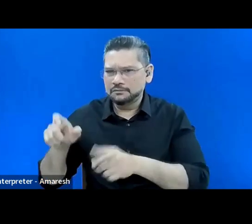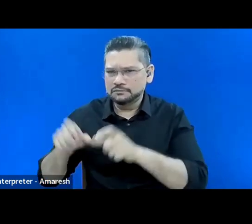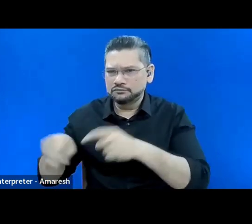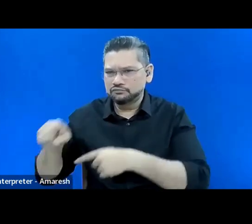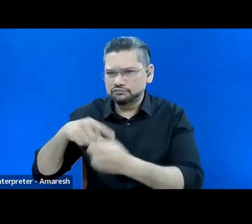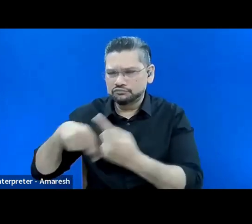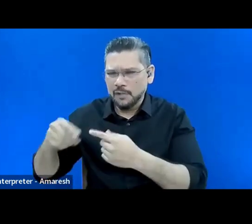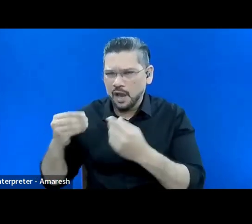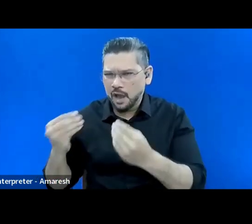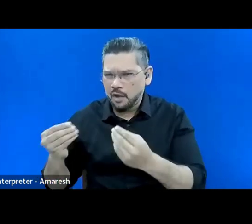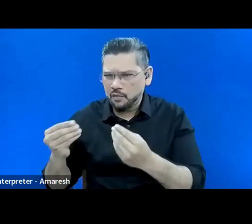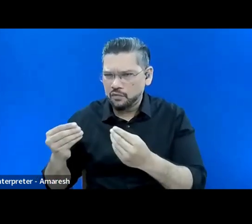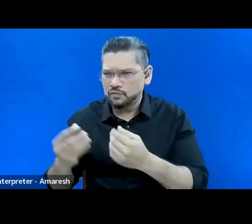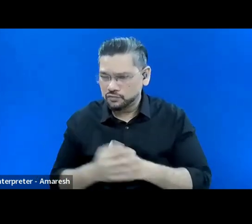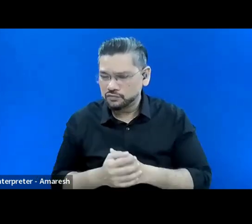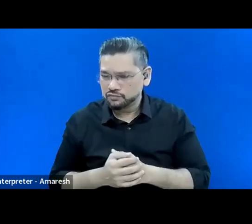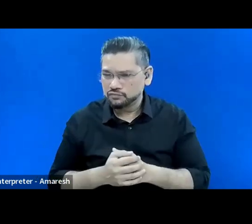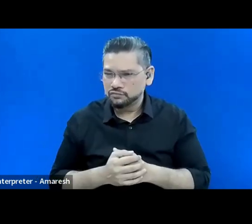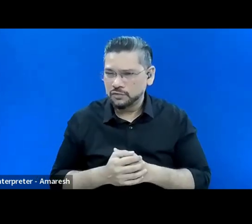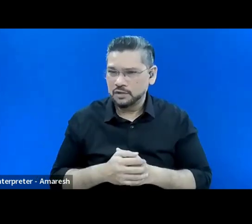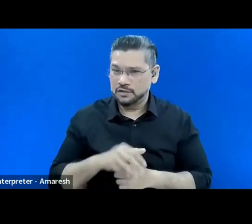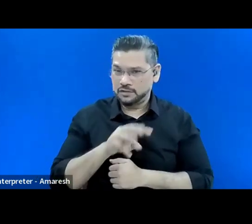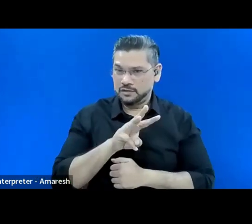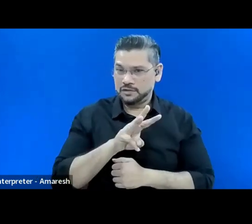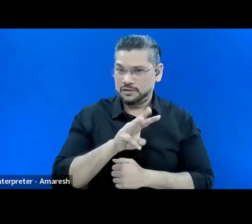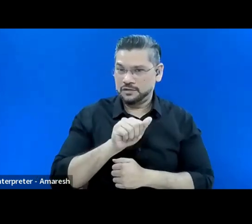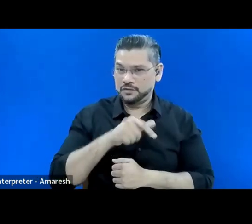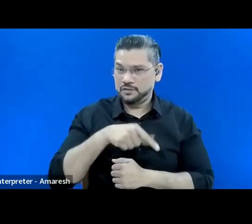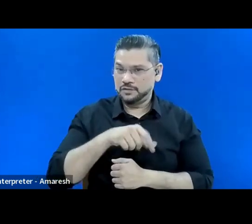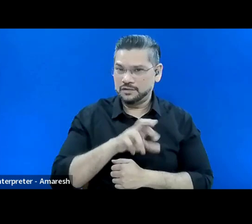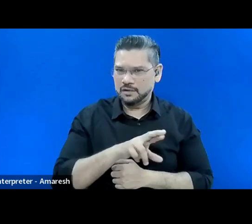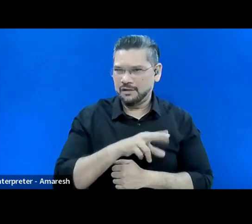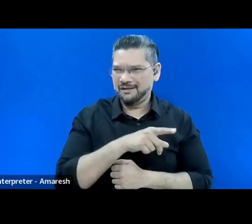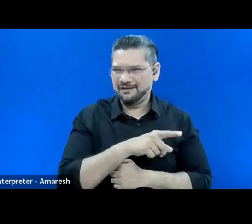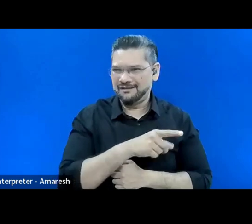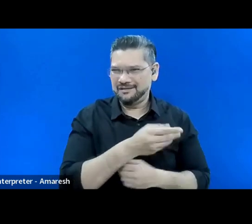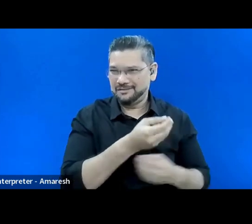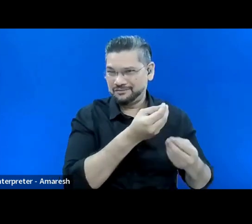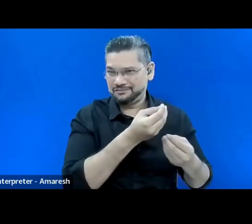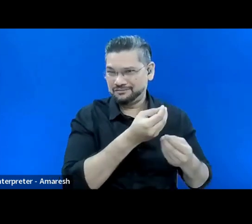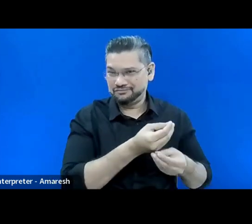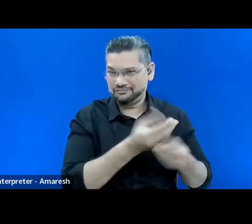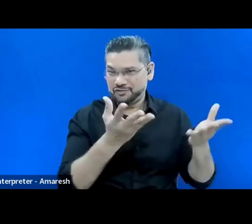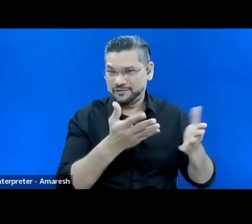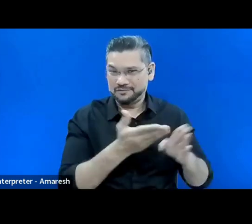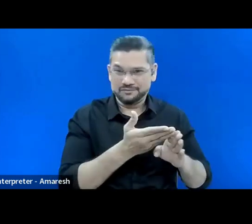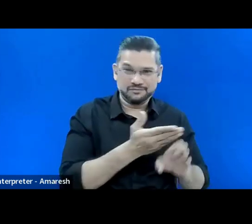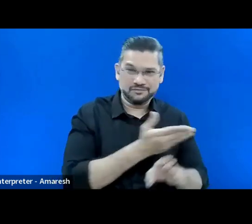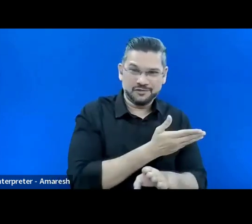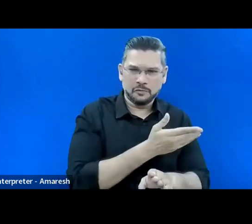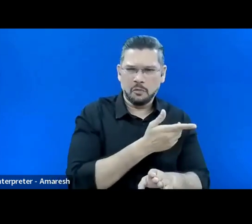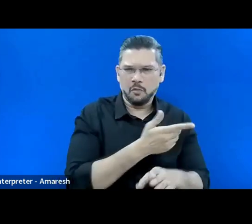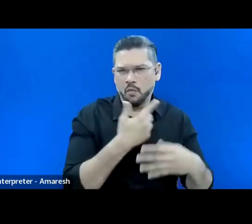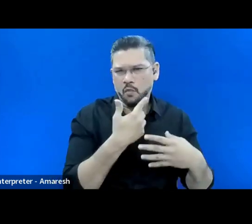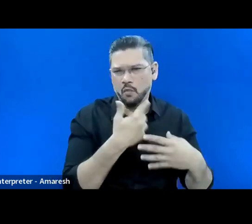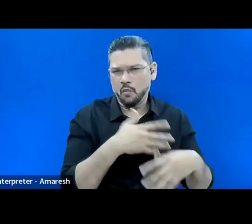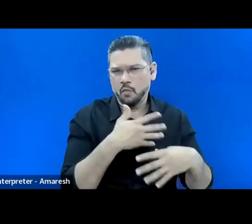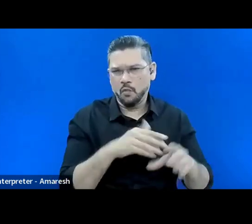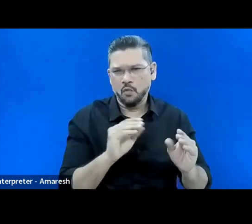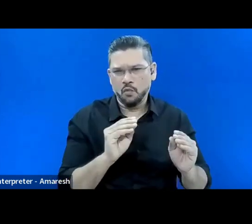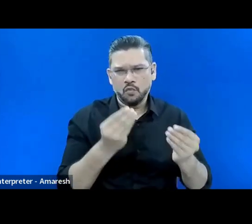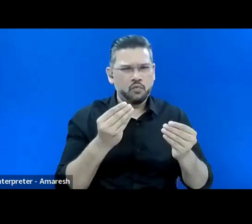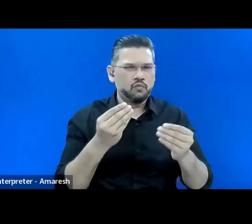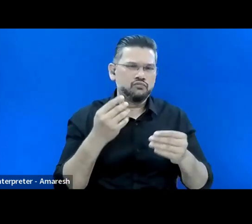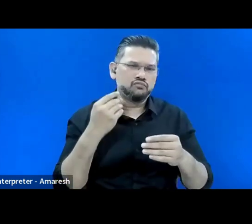mentioned by Wakar before, youth with disabilities face tremendous challenges in education institutions in which they are